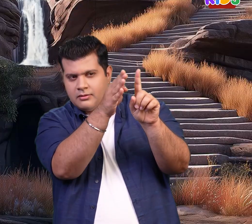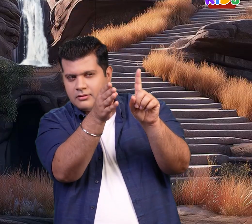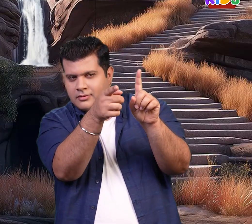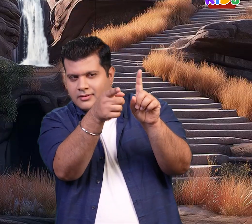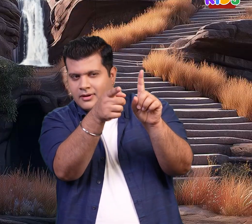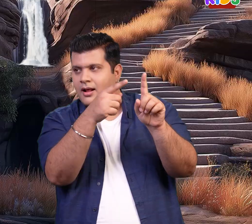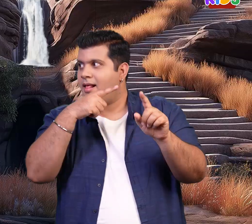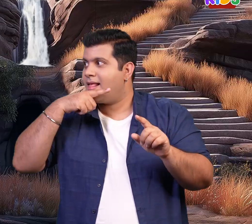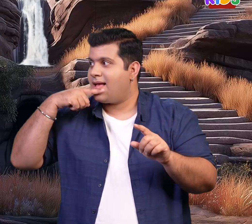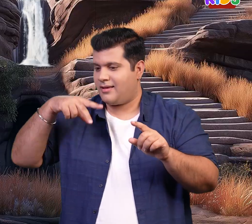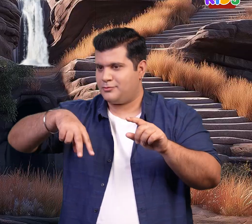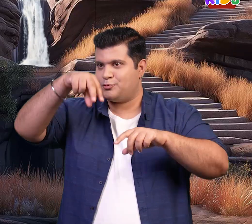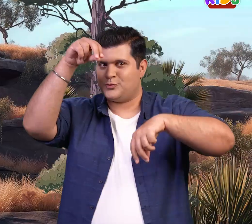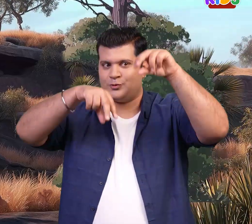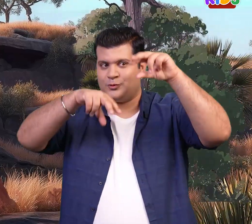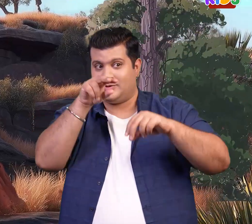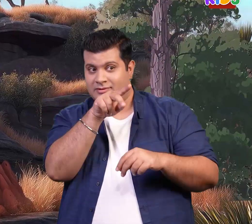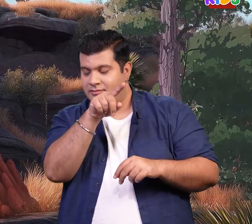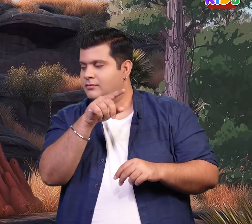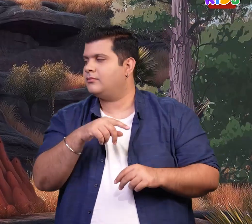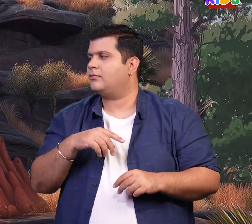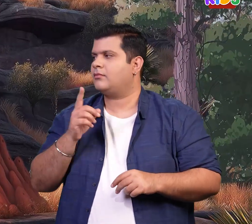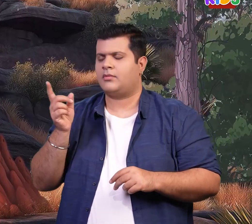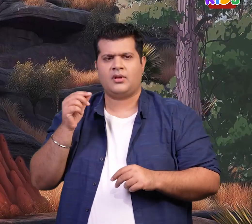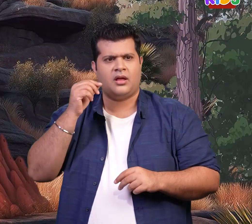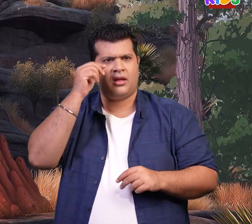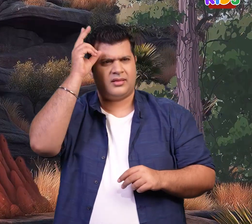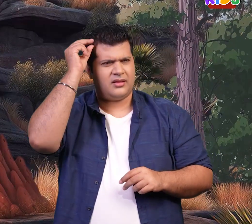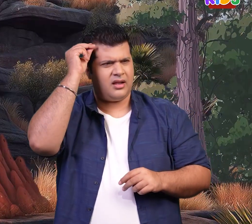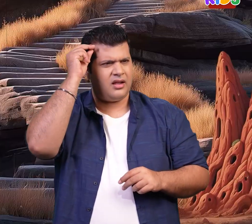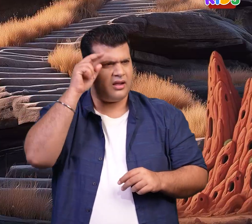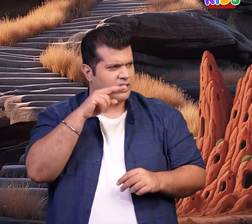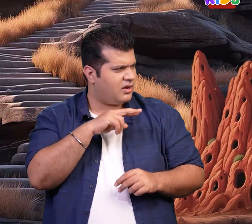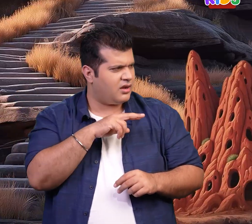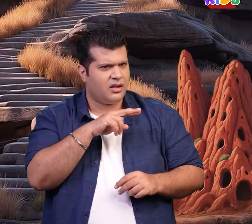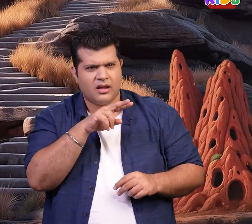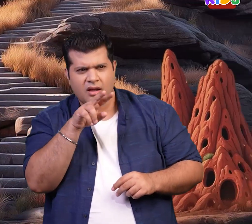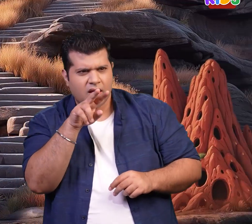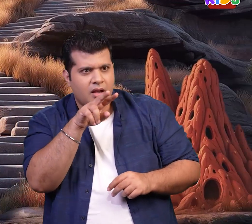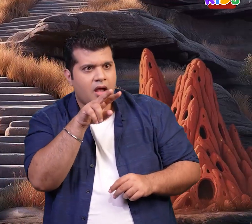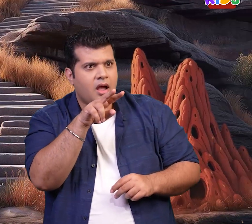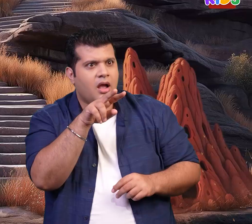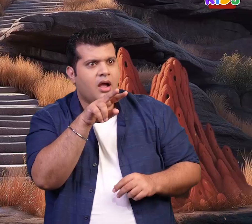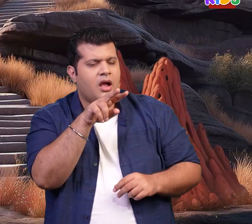And look, right next to it. See those red towers besides it? When Diya spotted